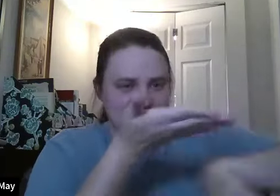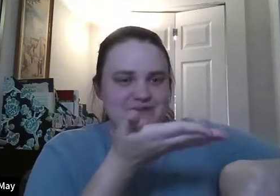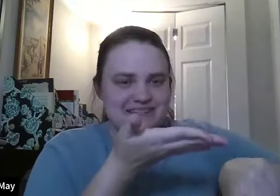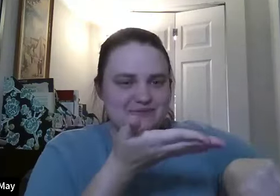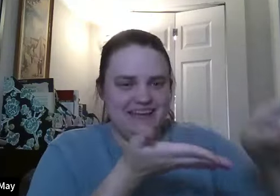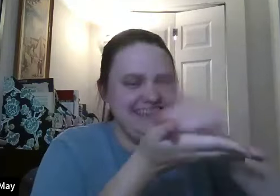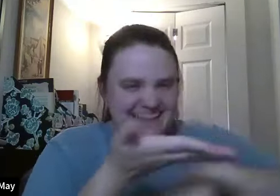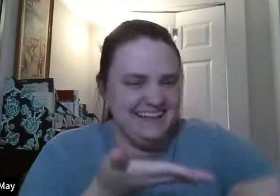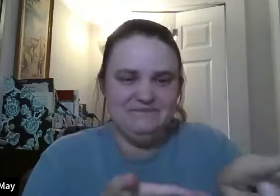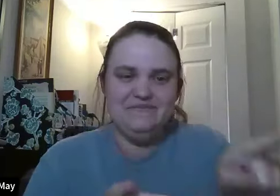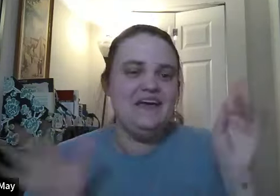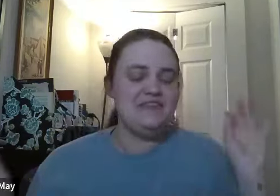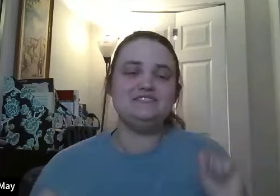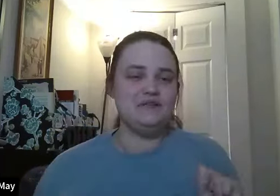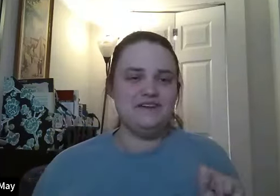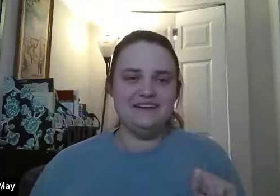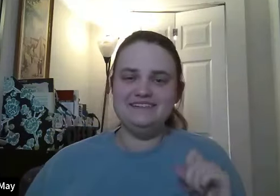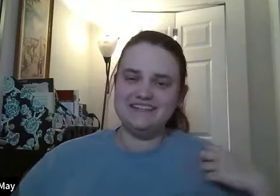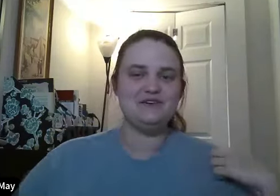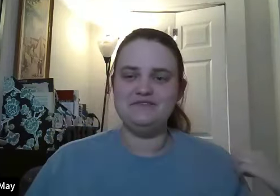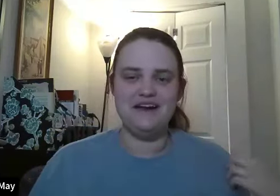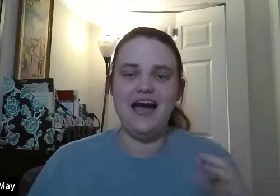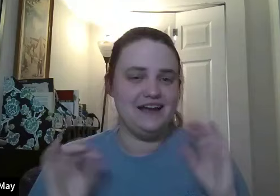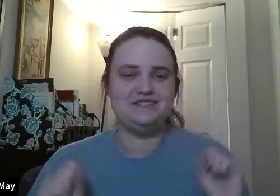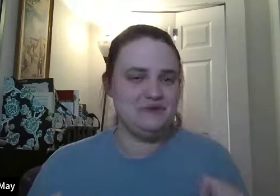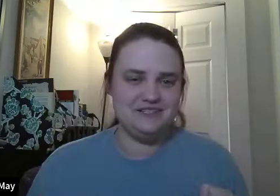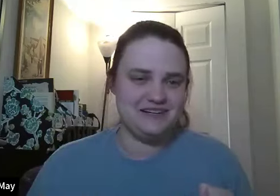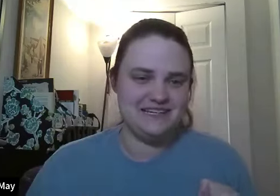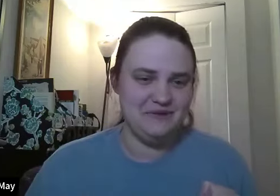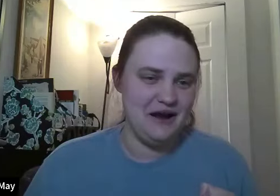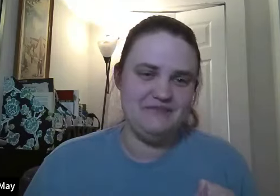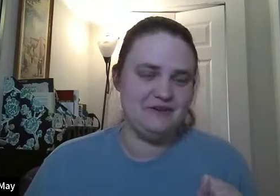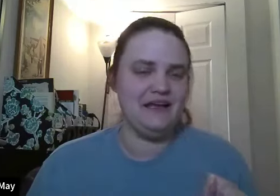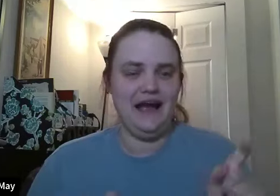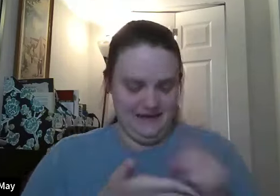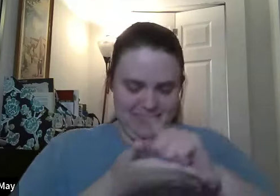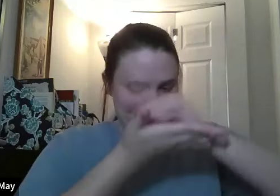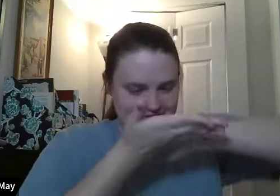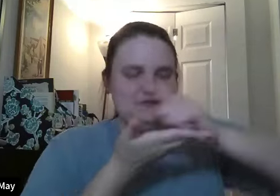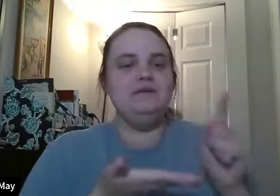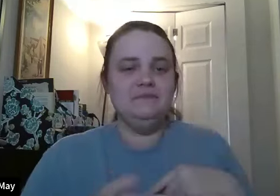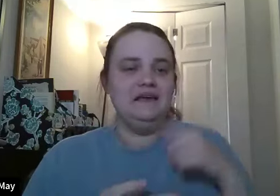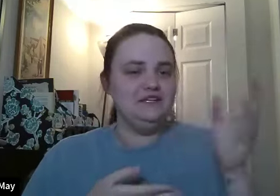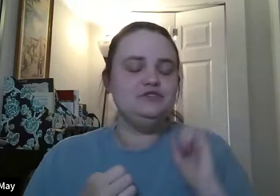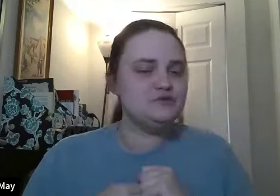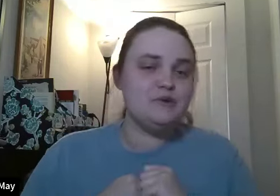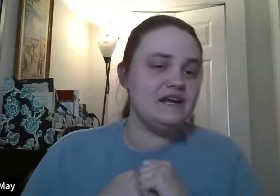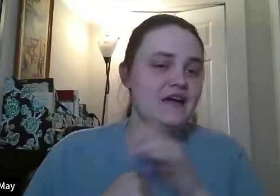to do it this way. That's totally fine. That's totally fine. I just don't want to stress anyone out if they're like, I can't get this one. You do whatever